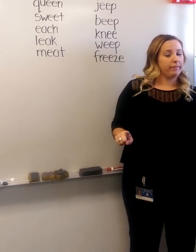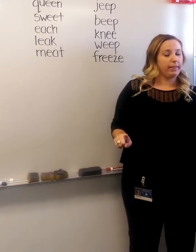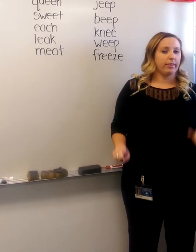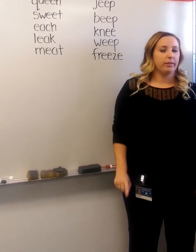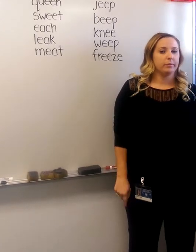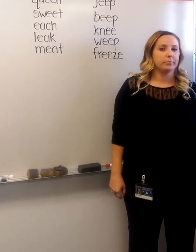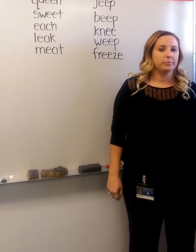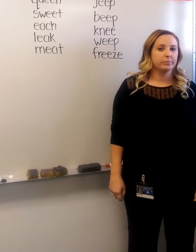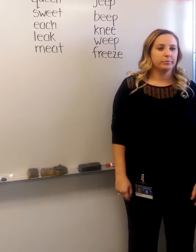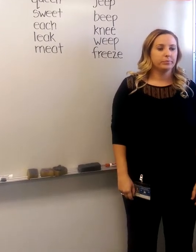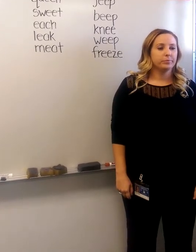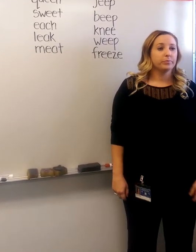Jeep.